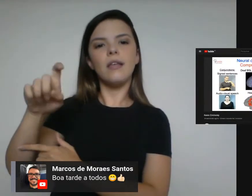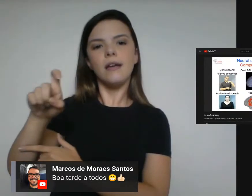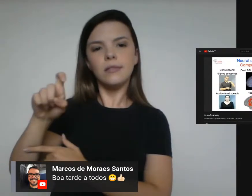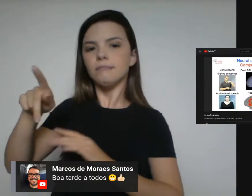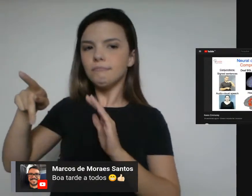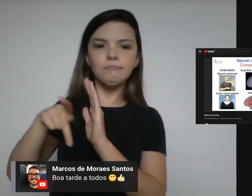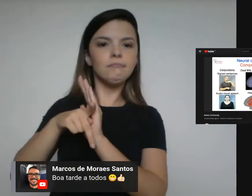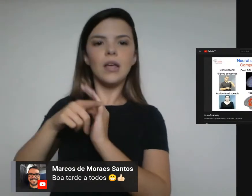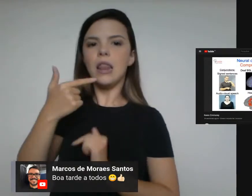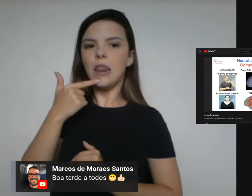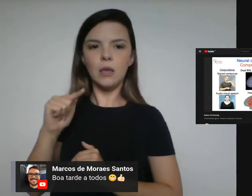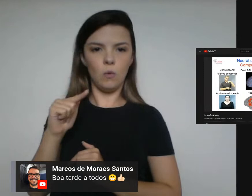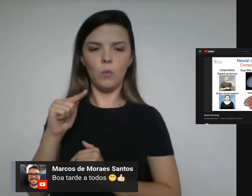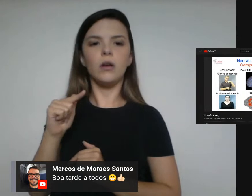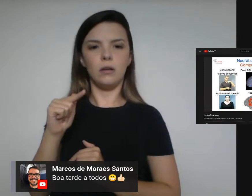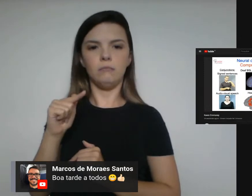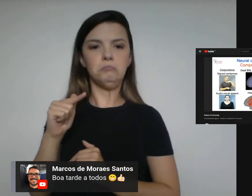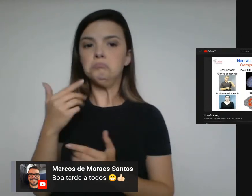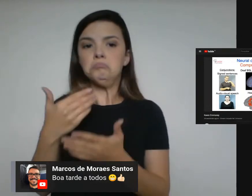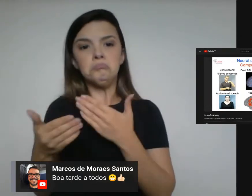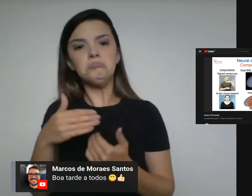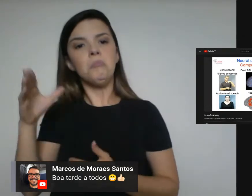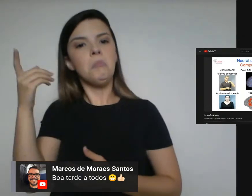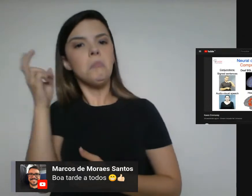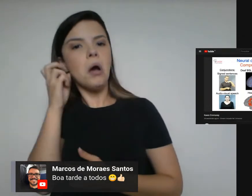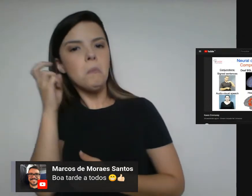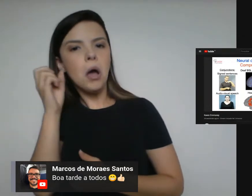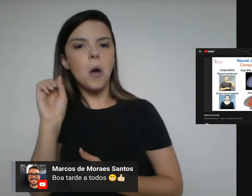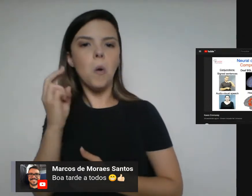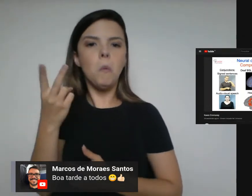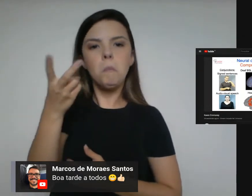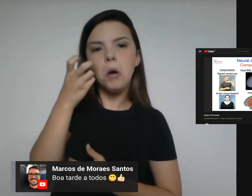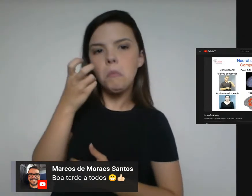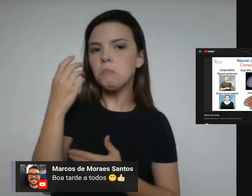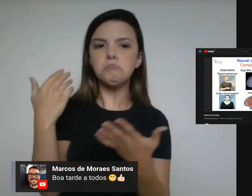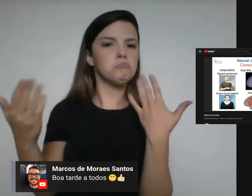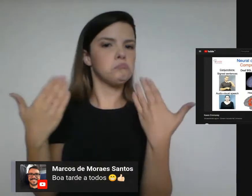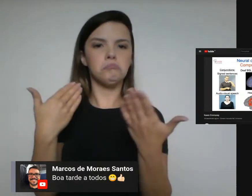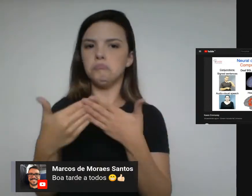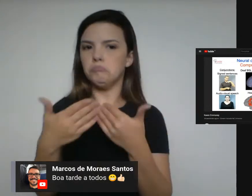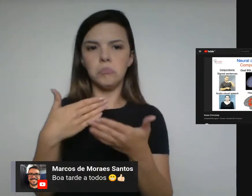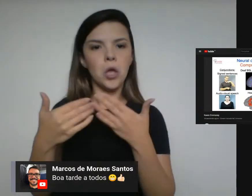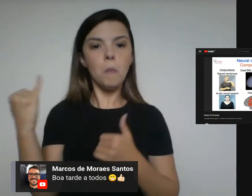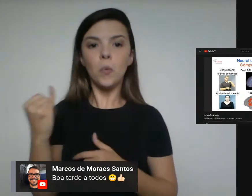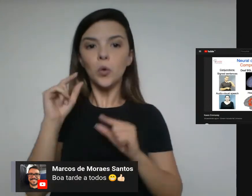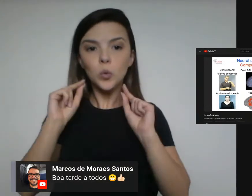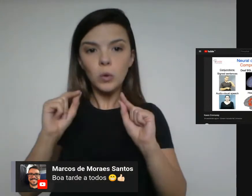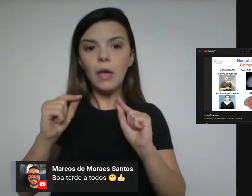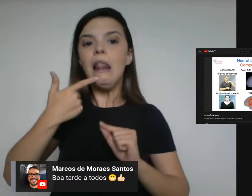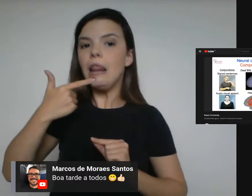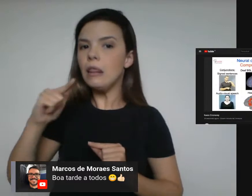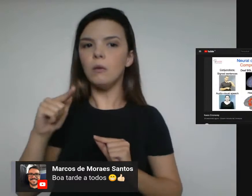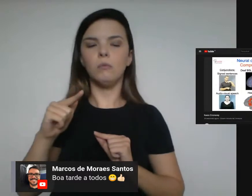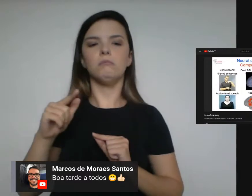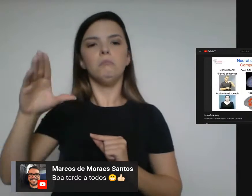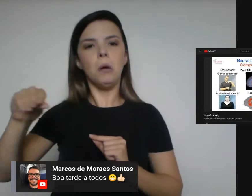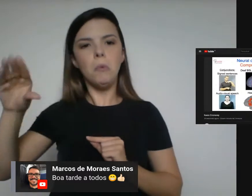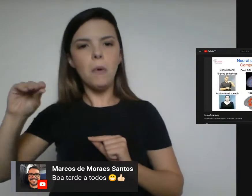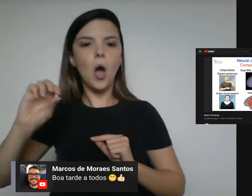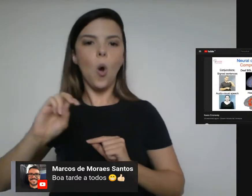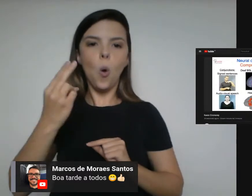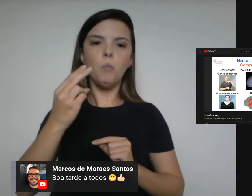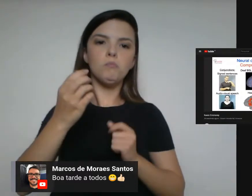tied specifically to auditory processing. We see these regions engaged for both sign comprehension and spoken language comprehension.